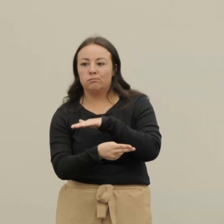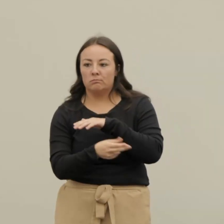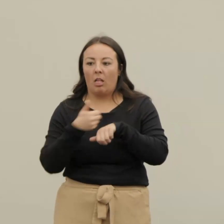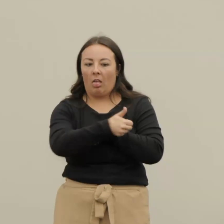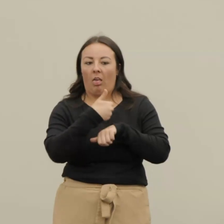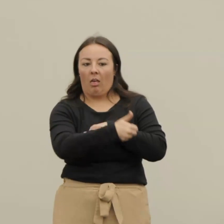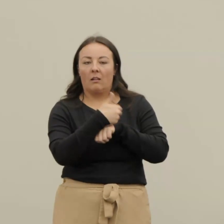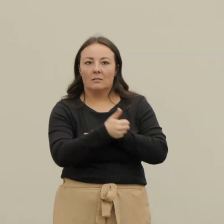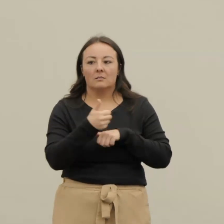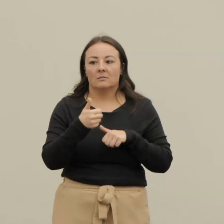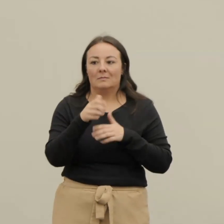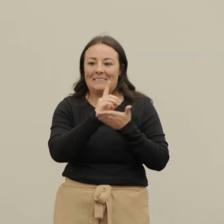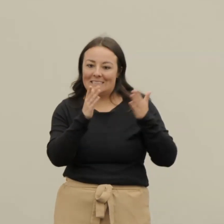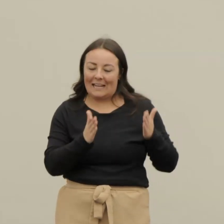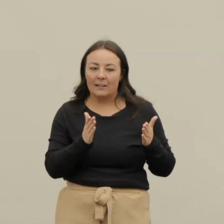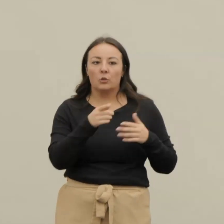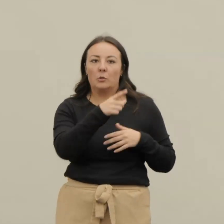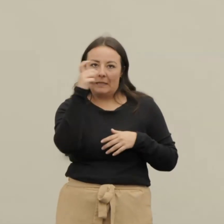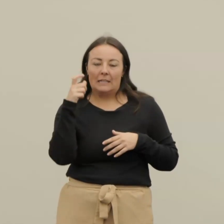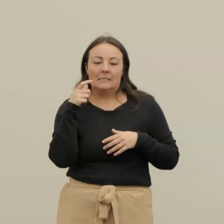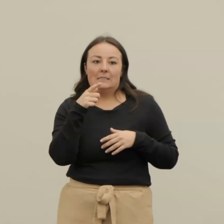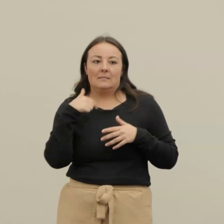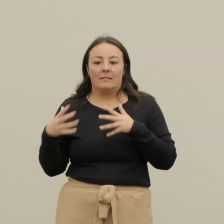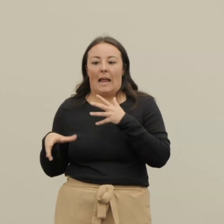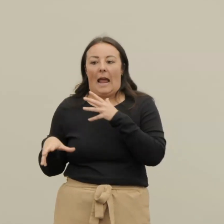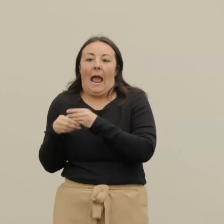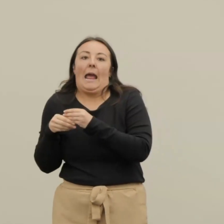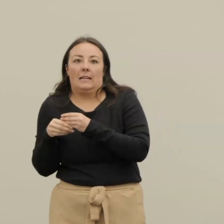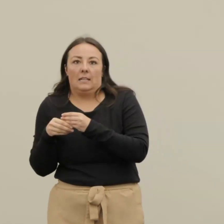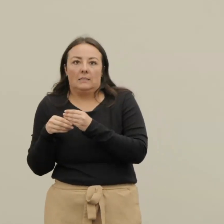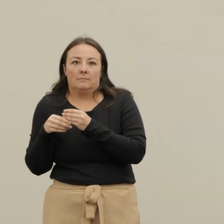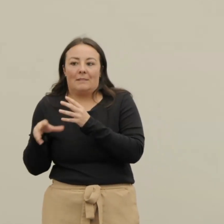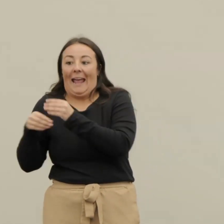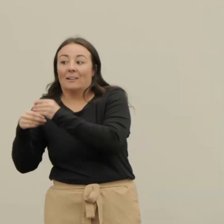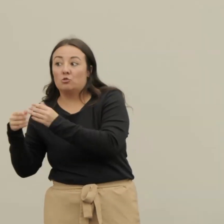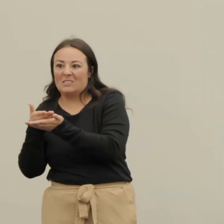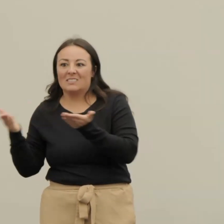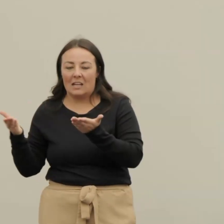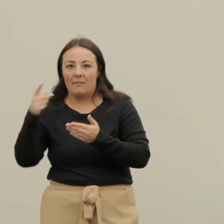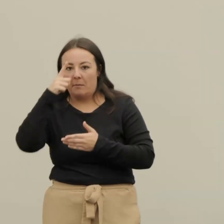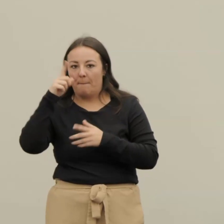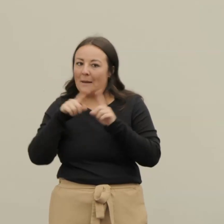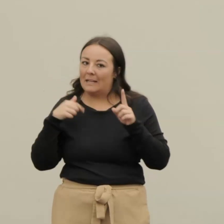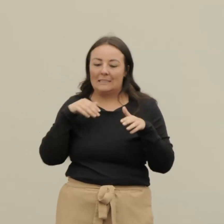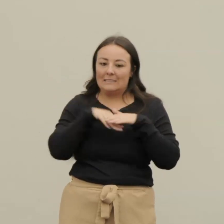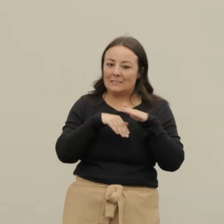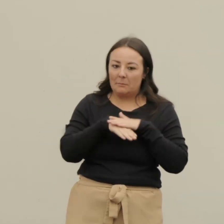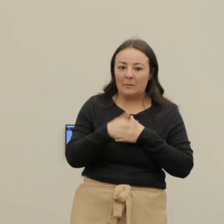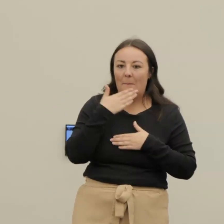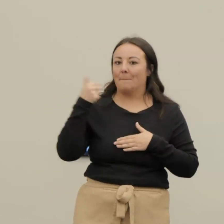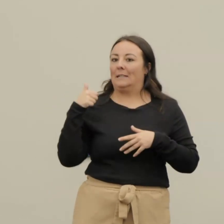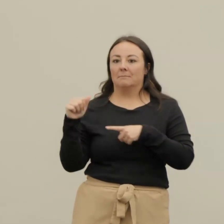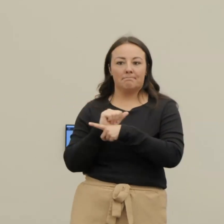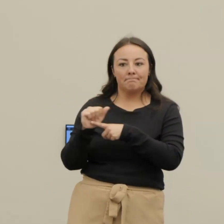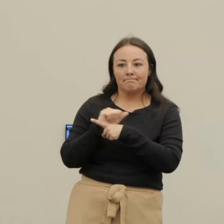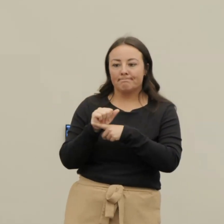constantly adding extra stuff. So I think it's very interesting how the accessibility best practices parallels